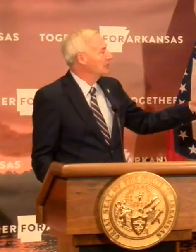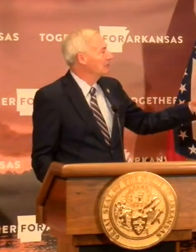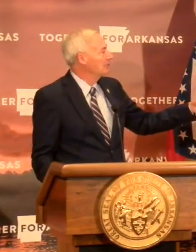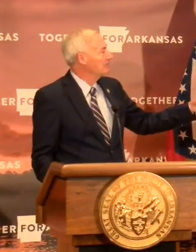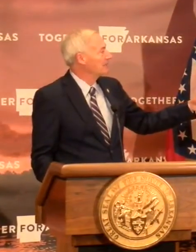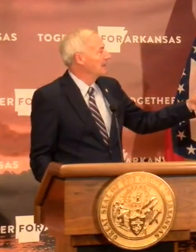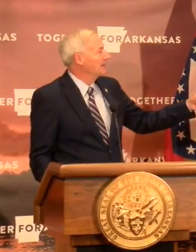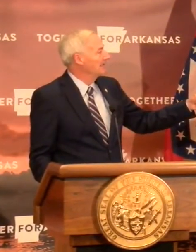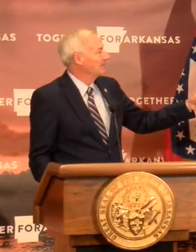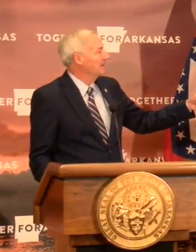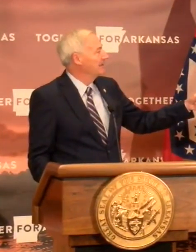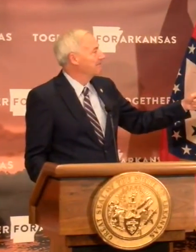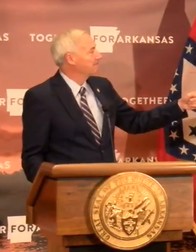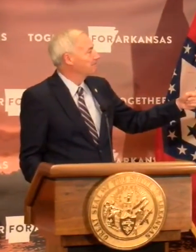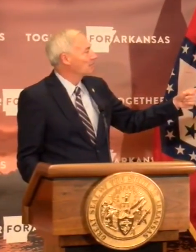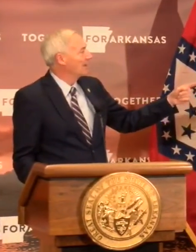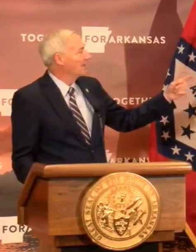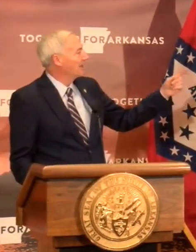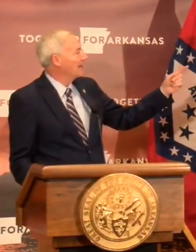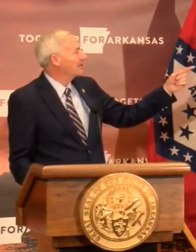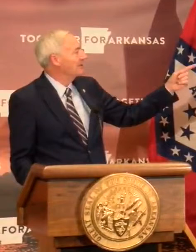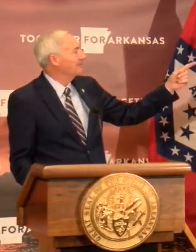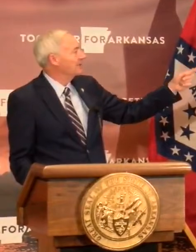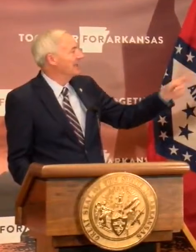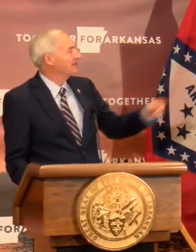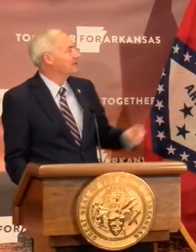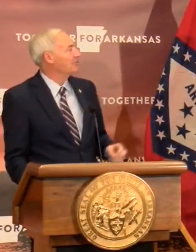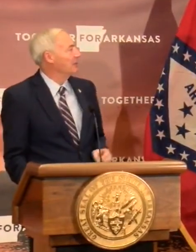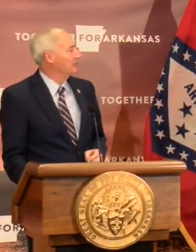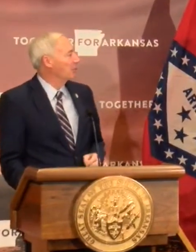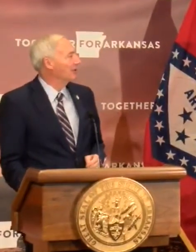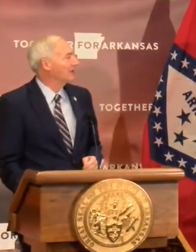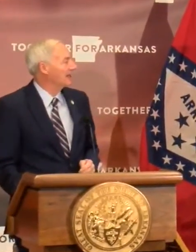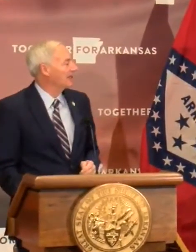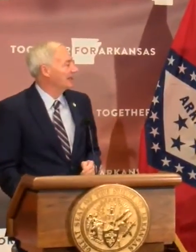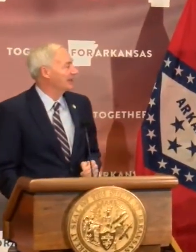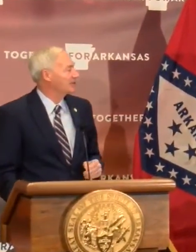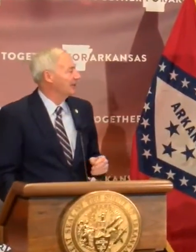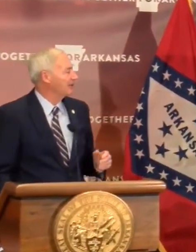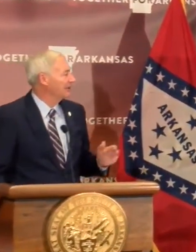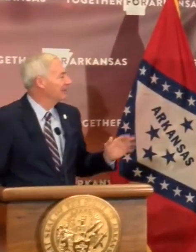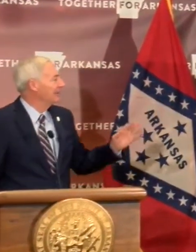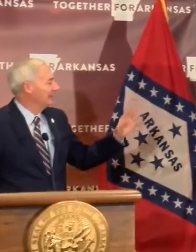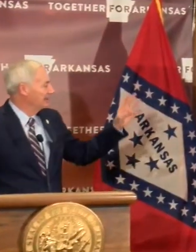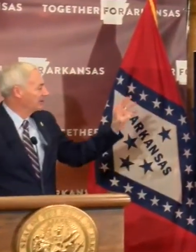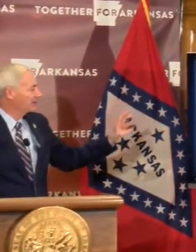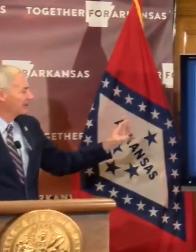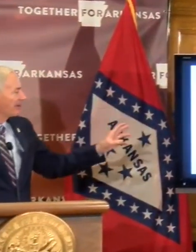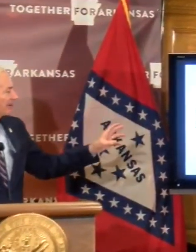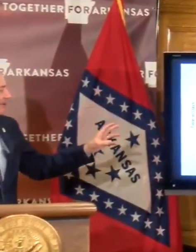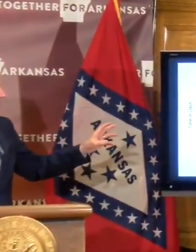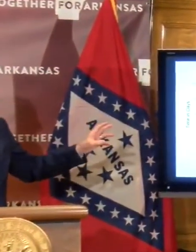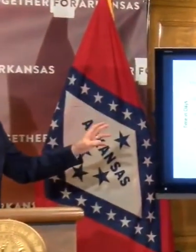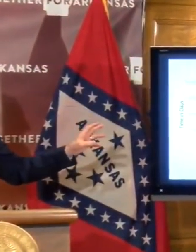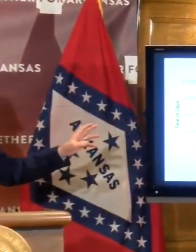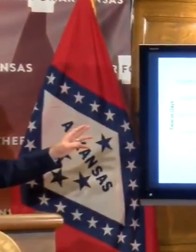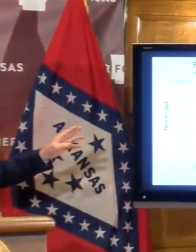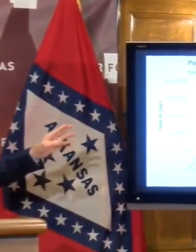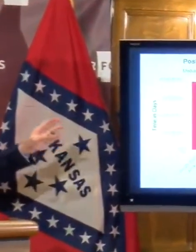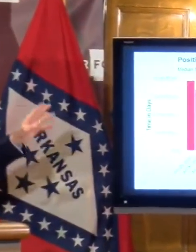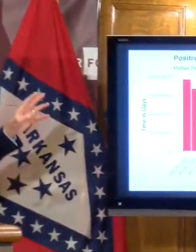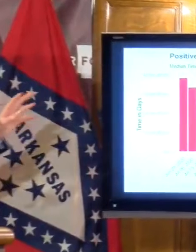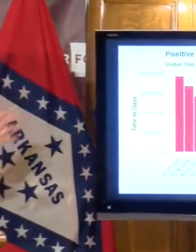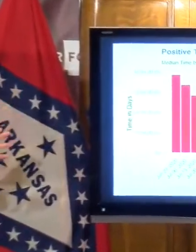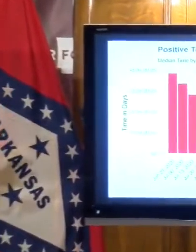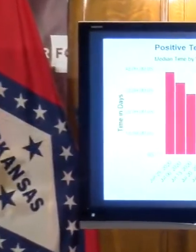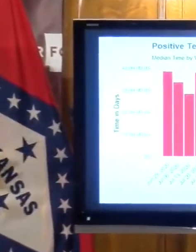move to the positive test reported to contact tracing. This is Arkansas statistics